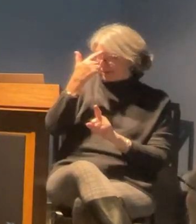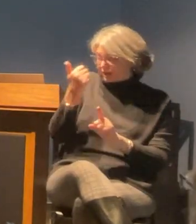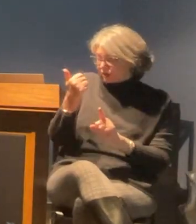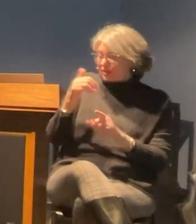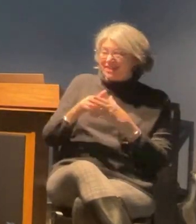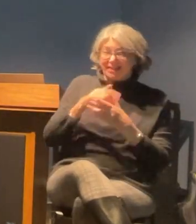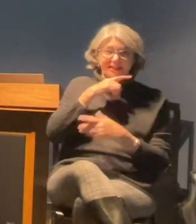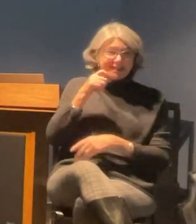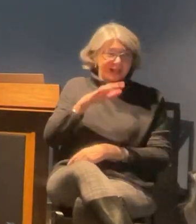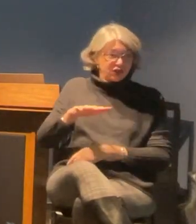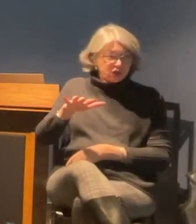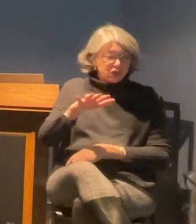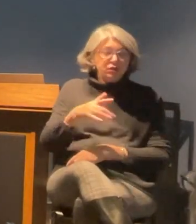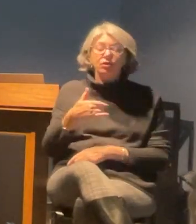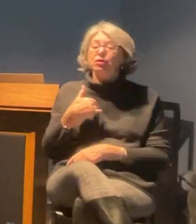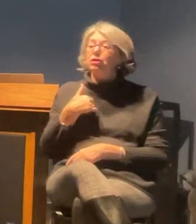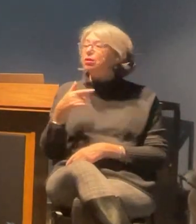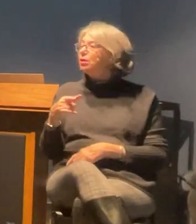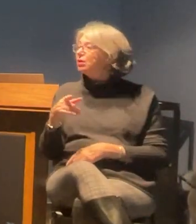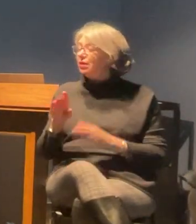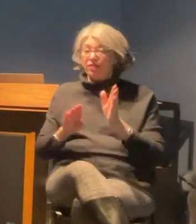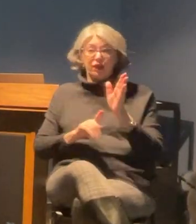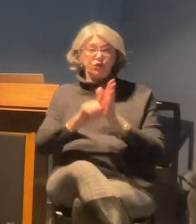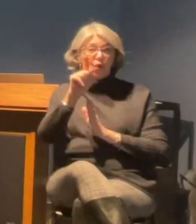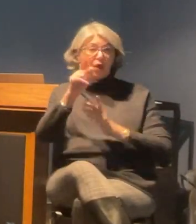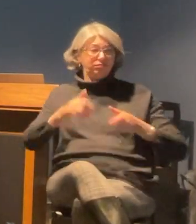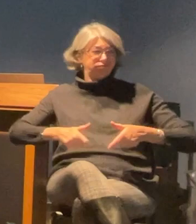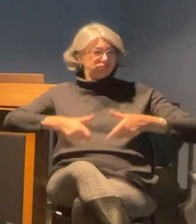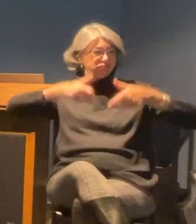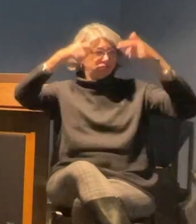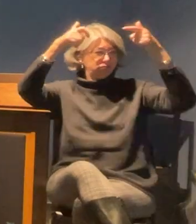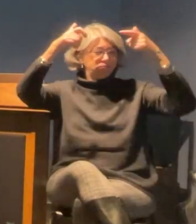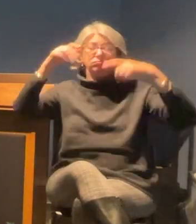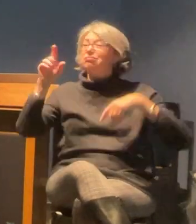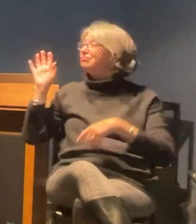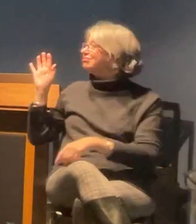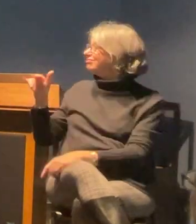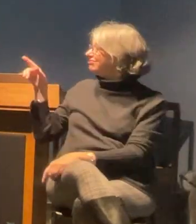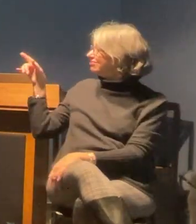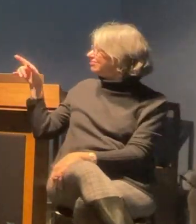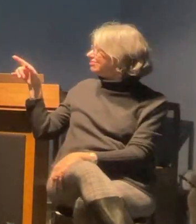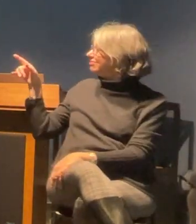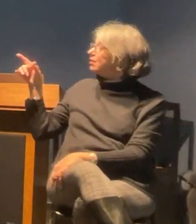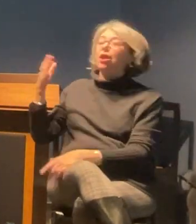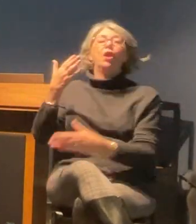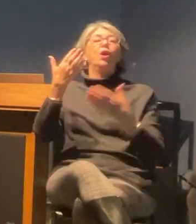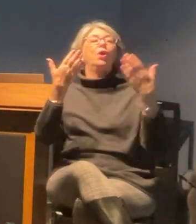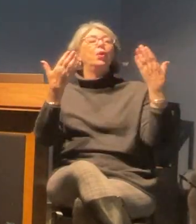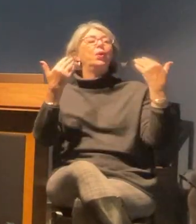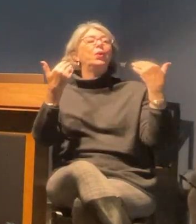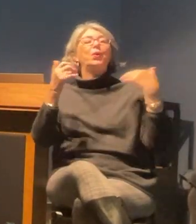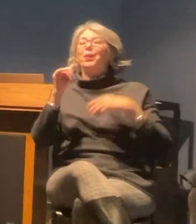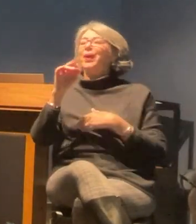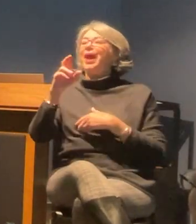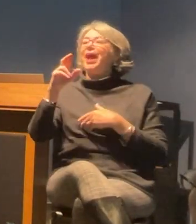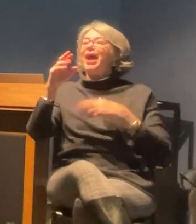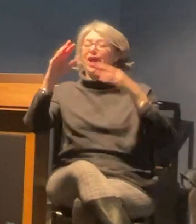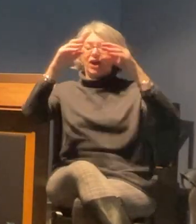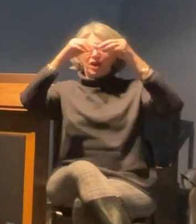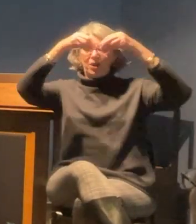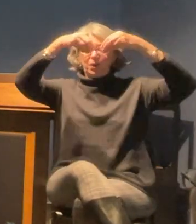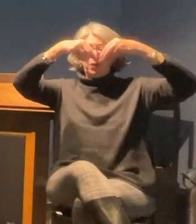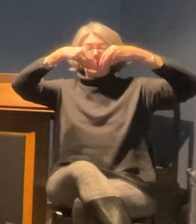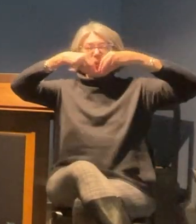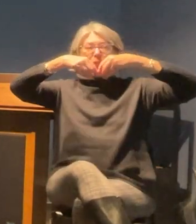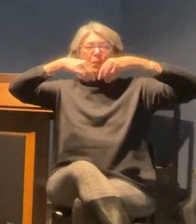in the desert, so this tall tower gets the cool air and bring it to like all